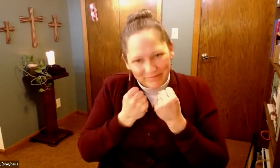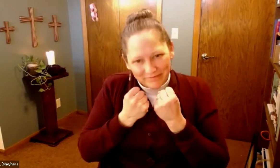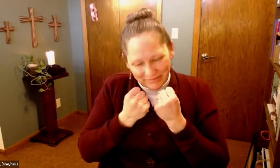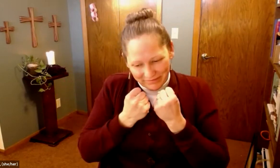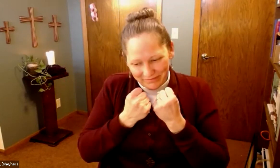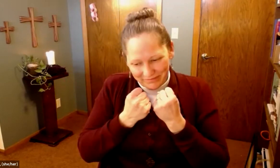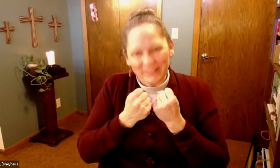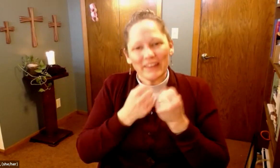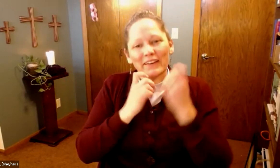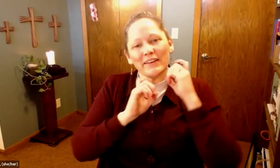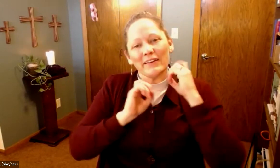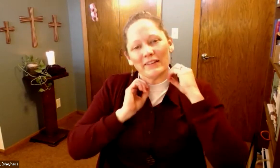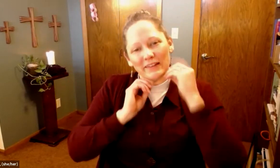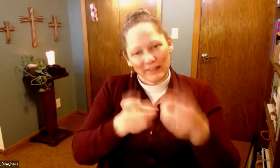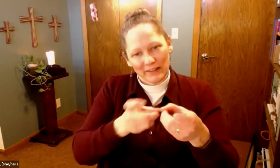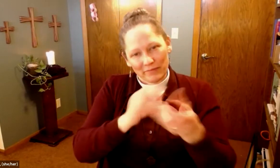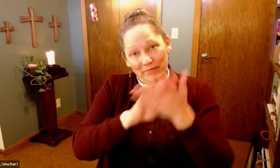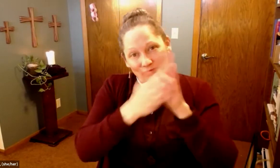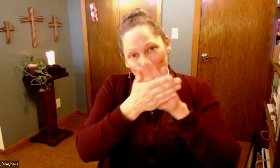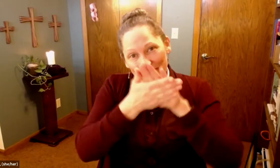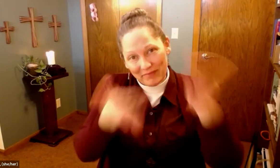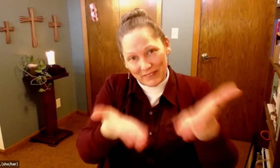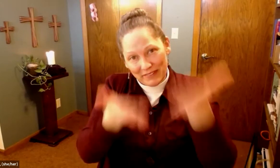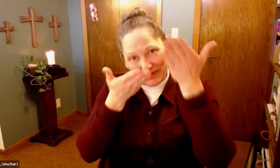and give you peace.